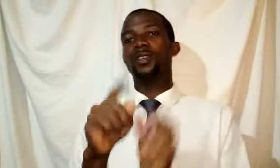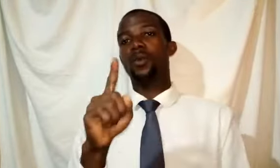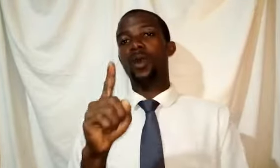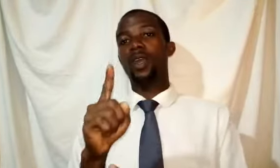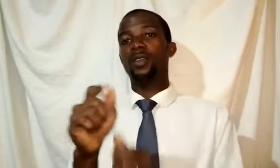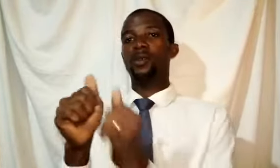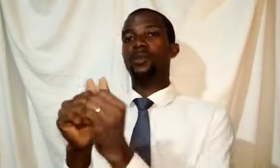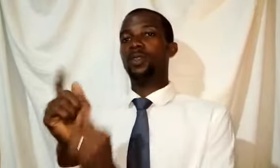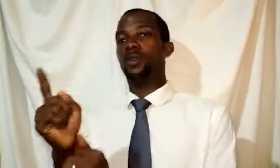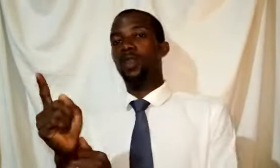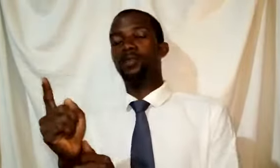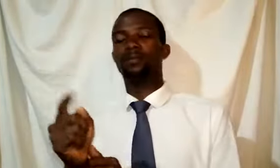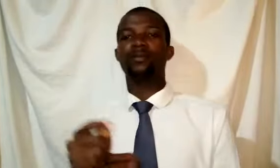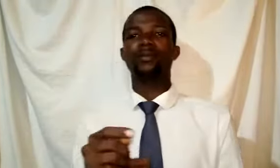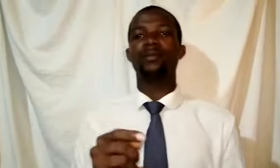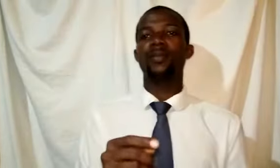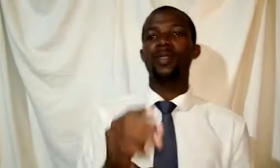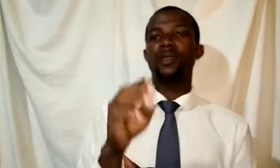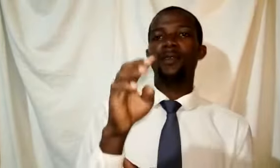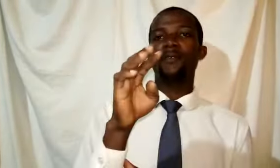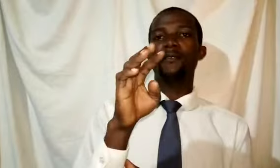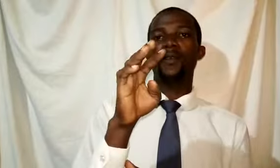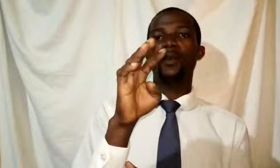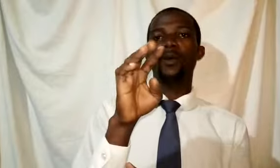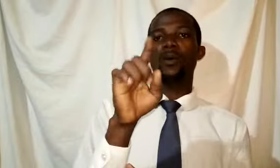in 1, 0 remainder 1.